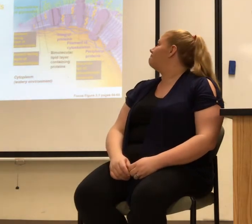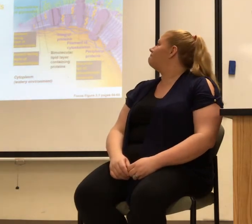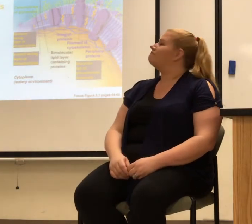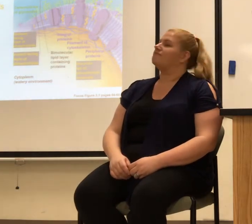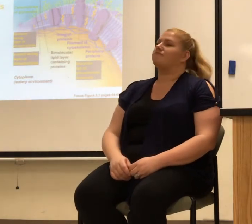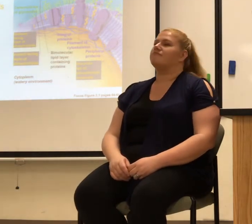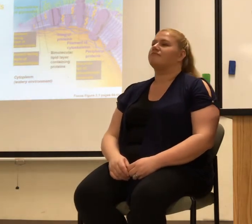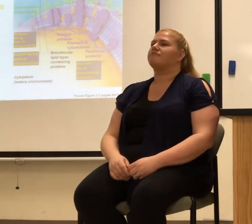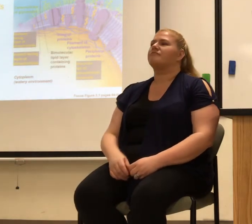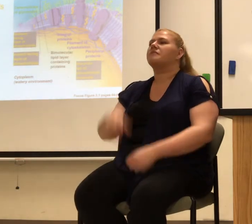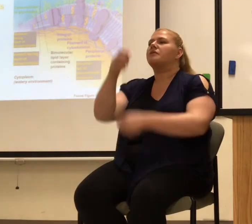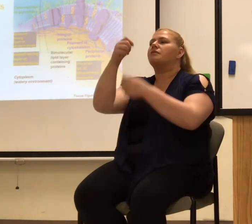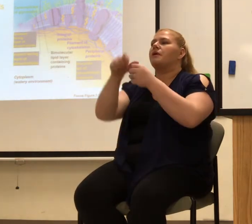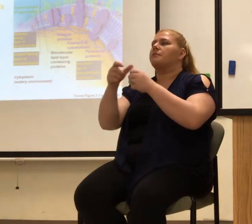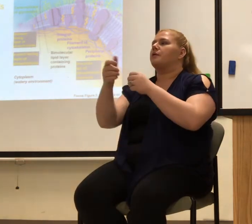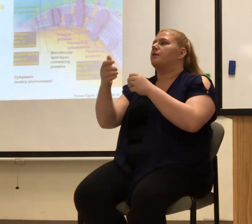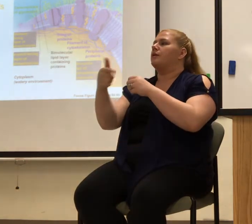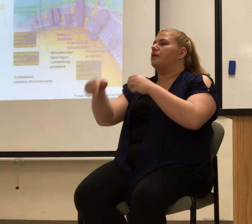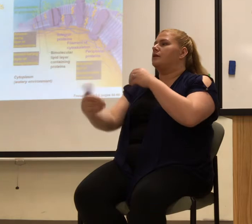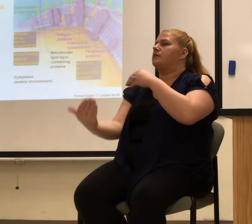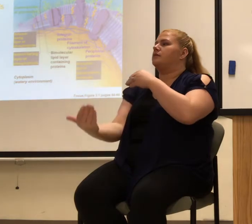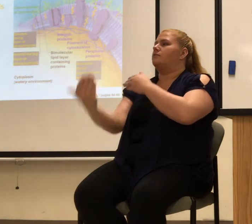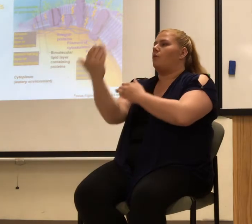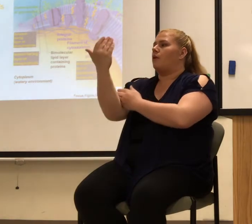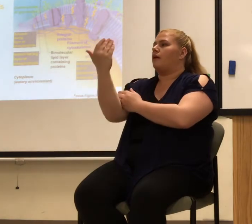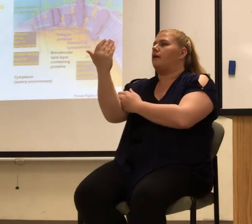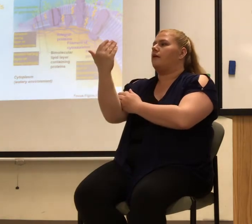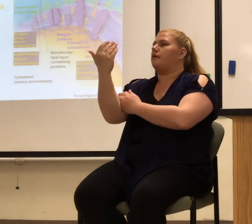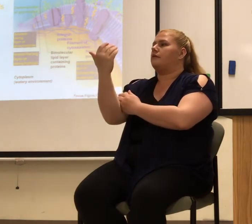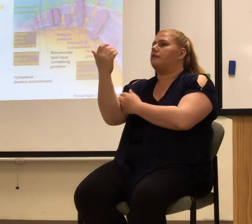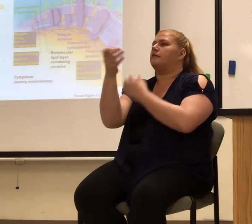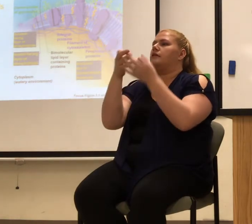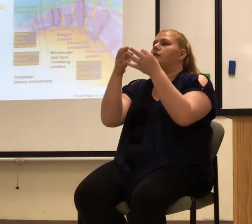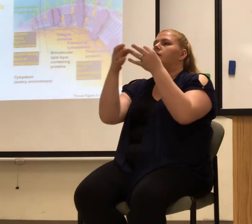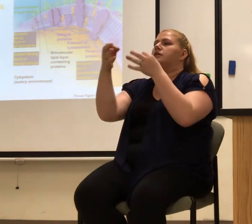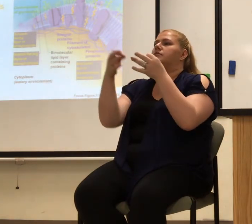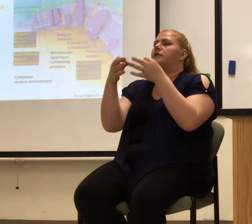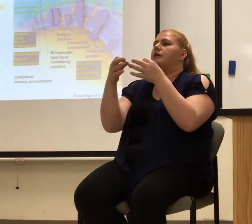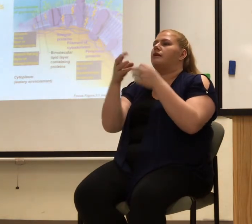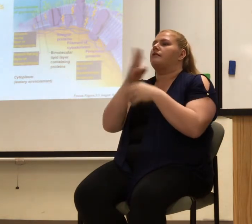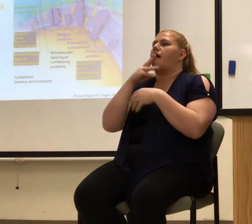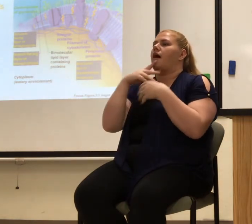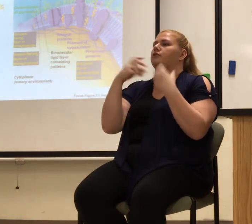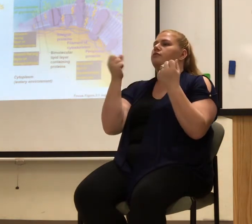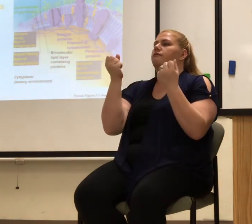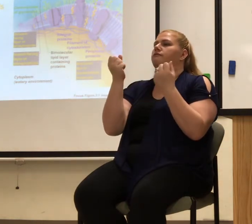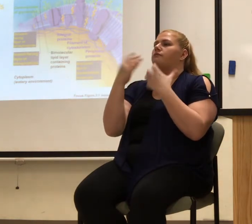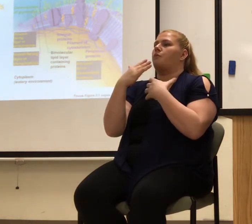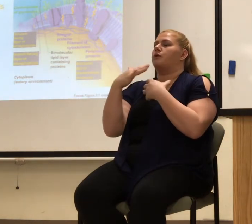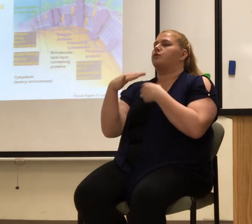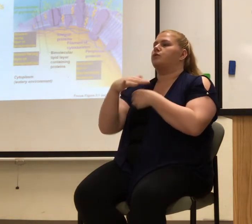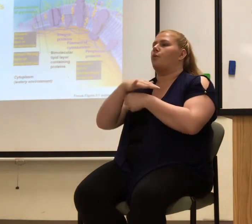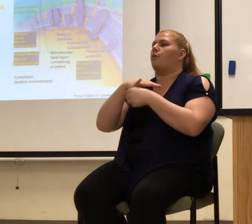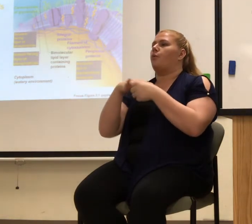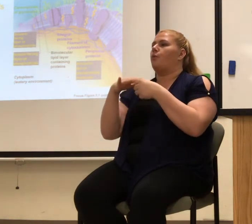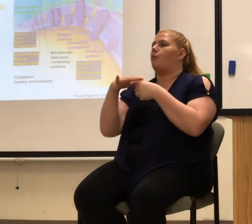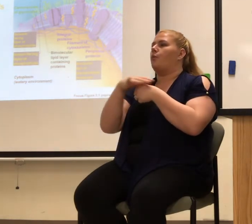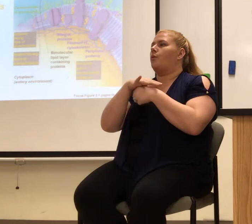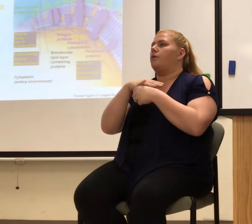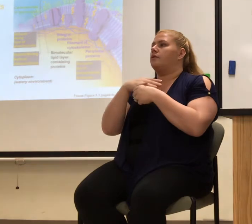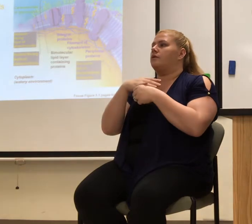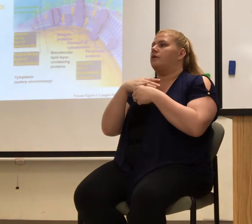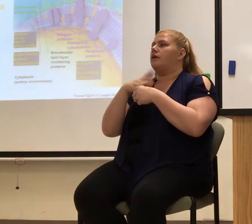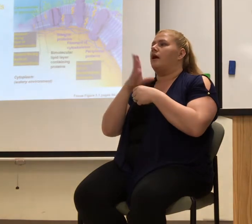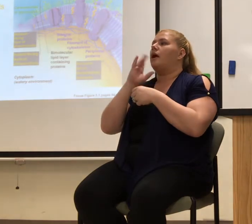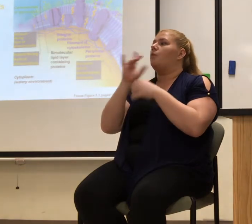I defined earlier this morning, there is a hydrophobic zone, something that will stabilize the